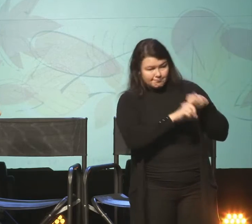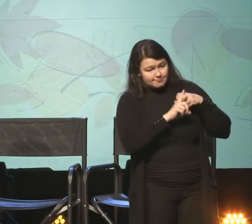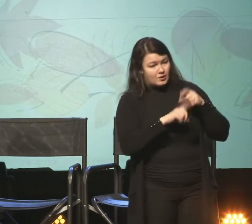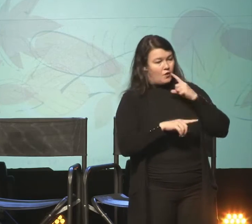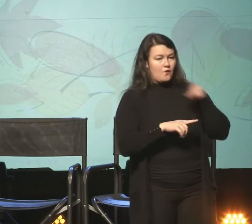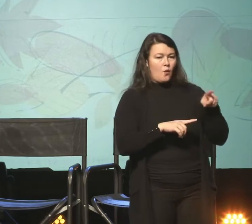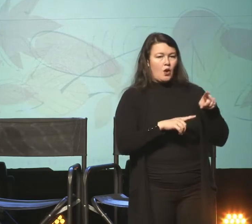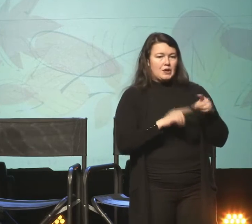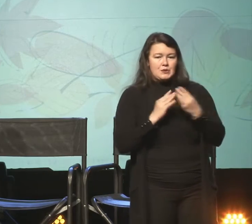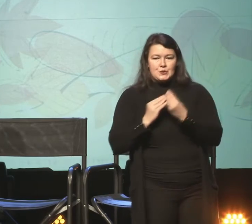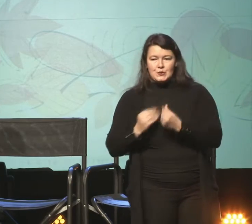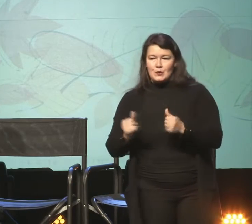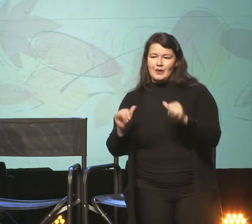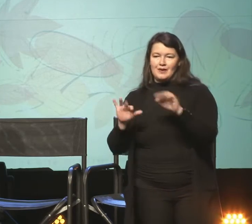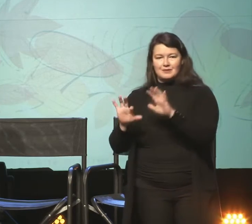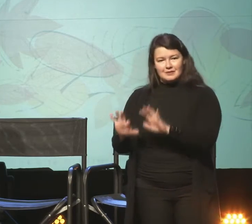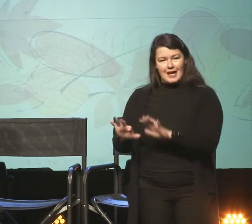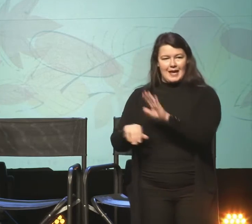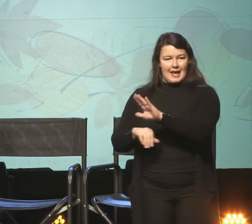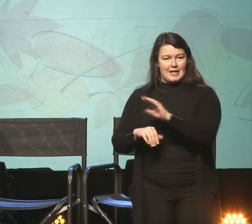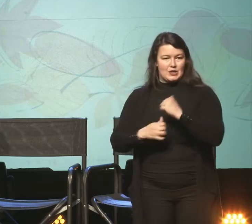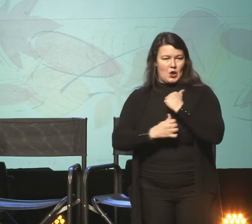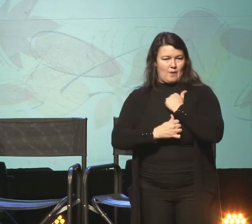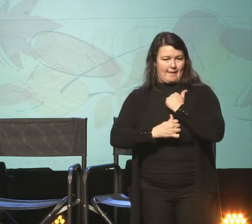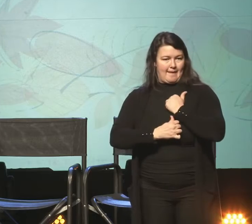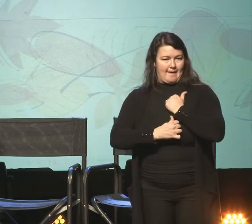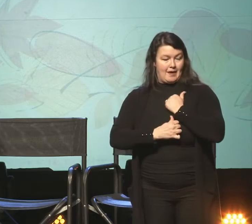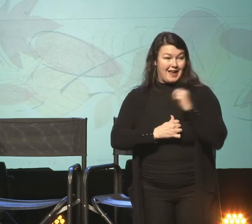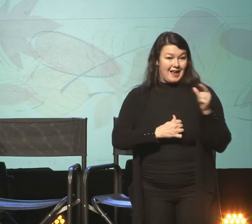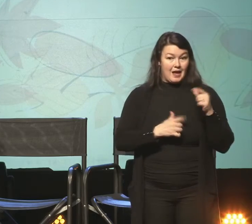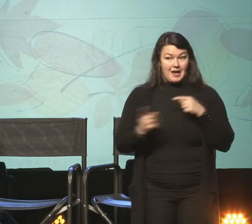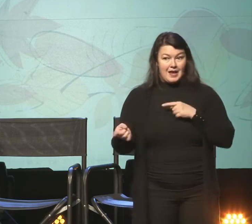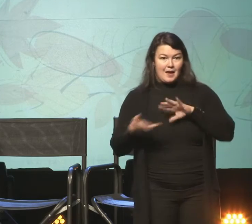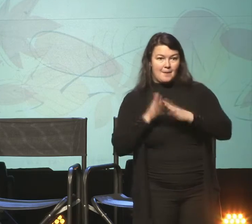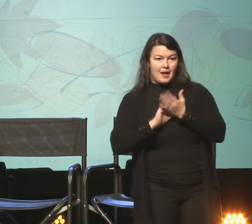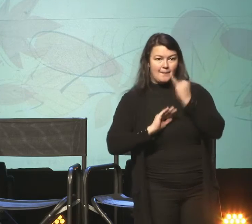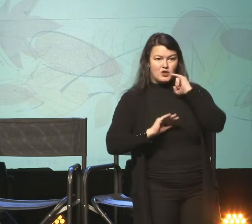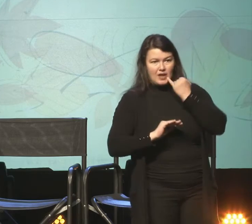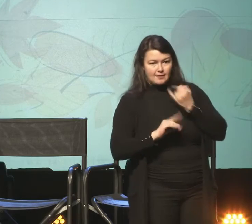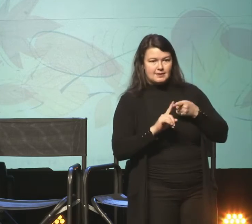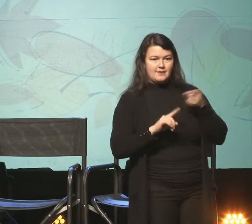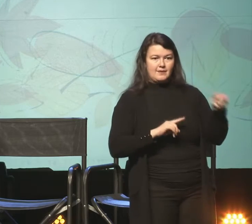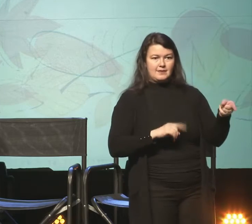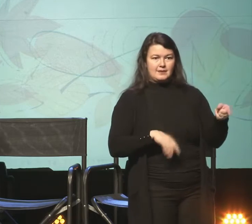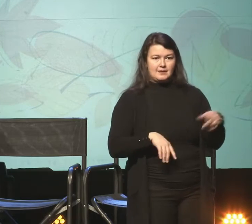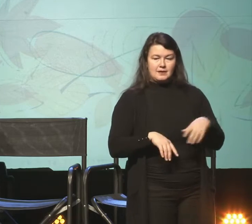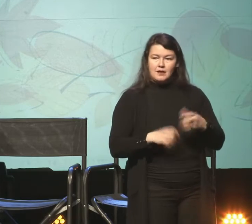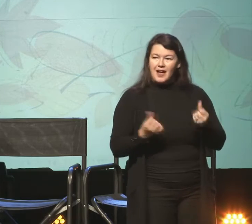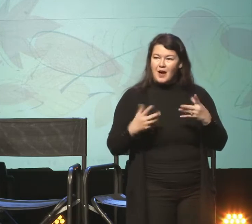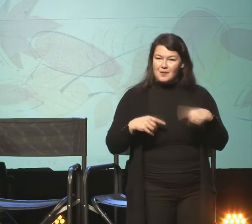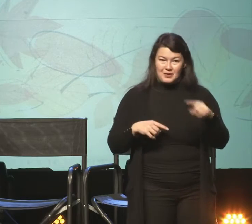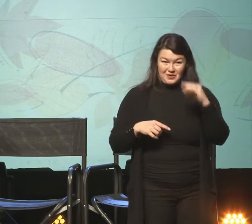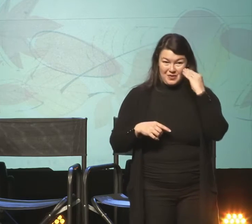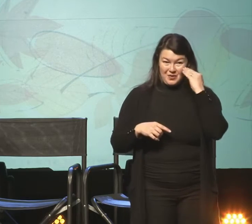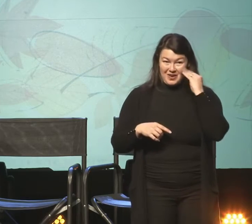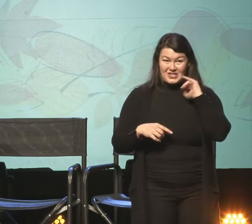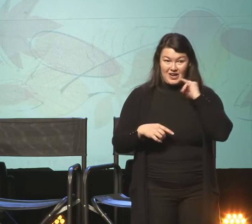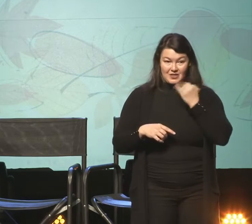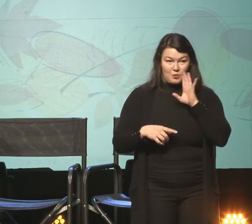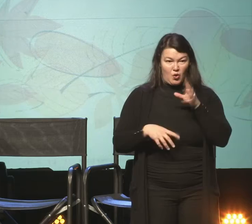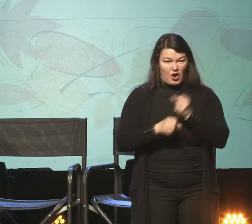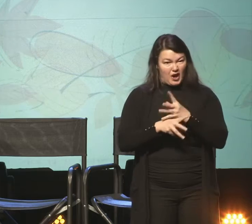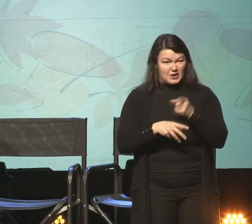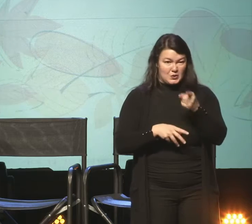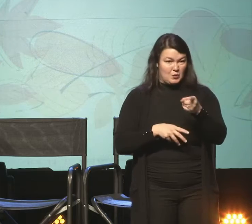part of Saul and Saul's army. He led his army, but then Saul became very jealous of David. And how many of y'all know jealousy will mess you